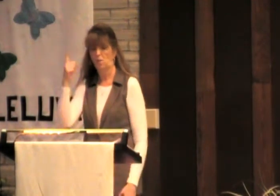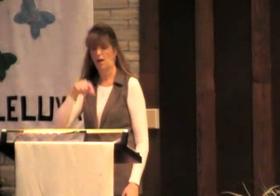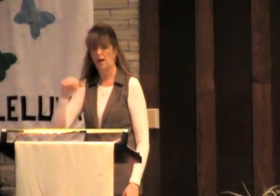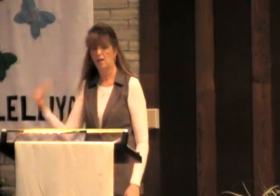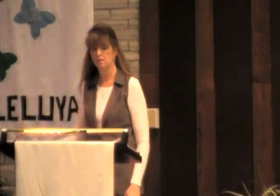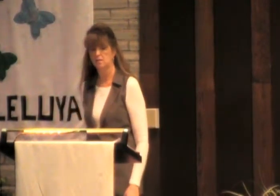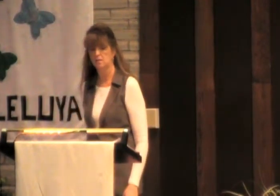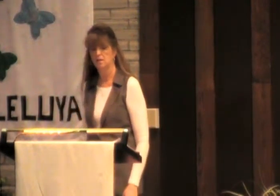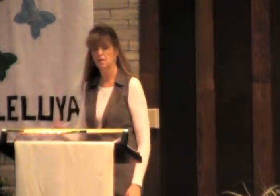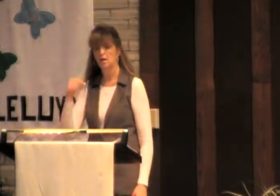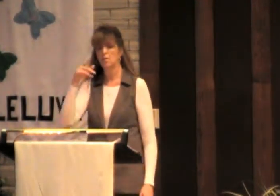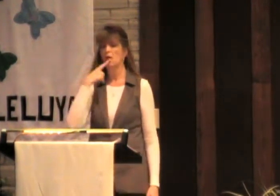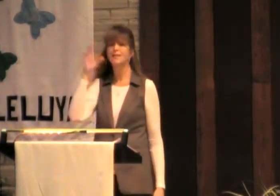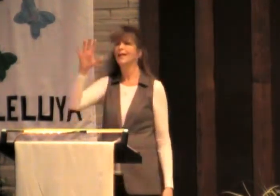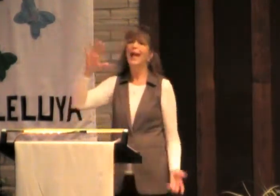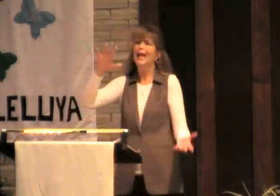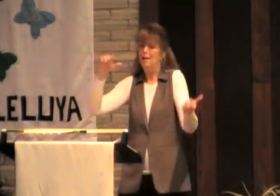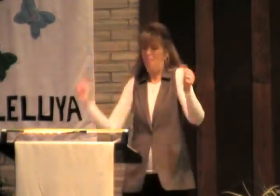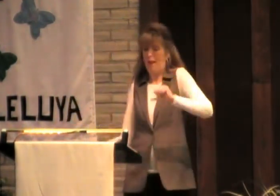baptized anyone else.